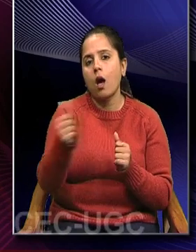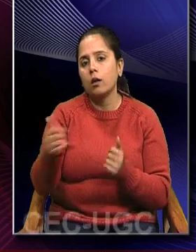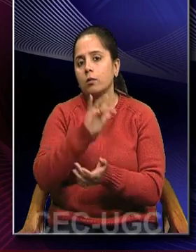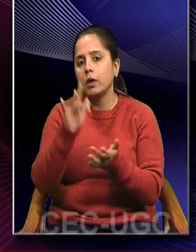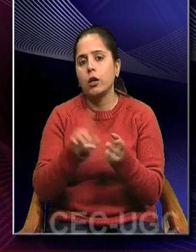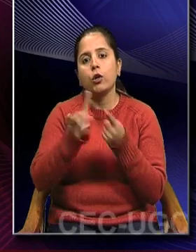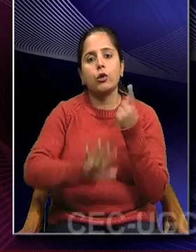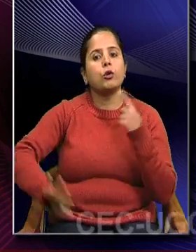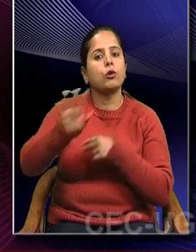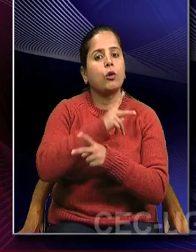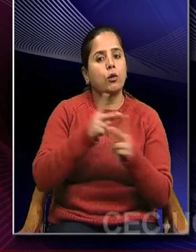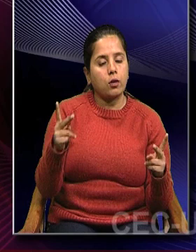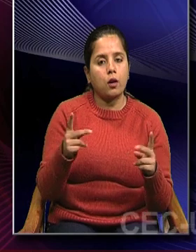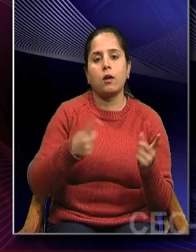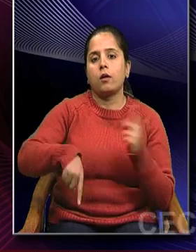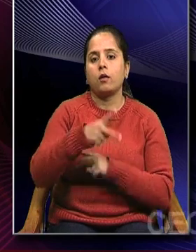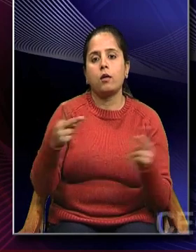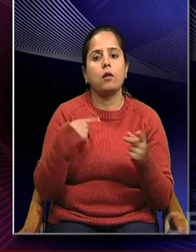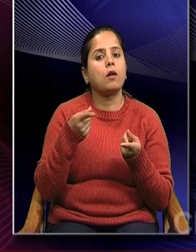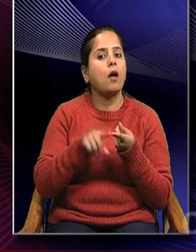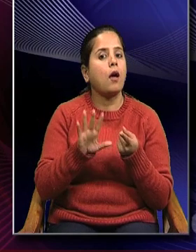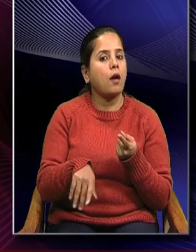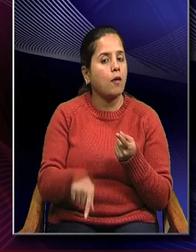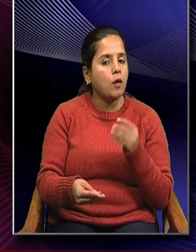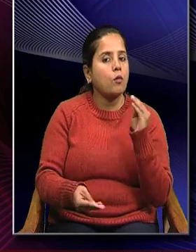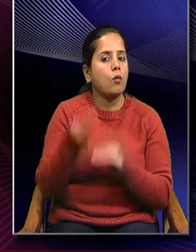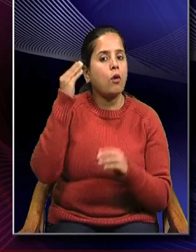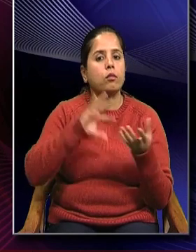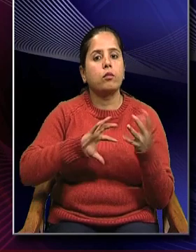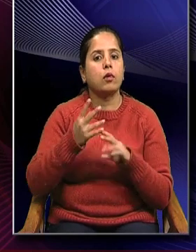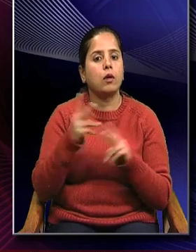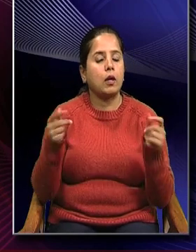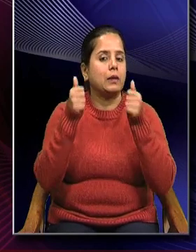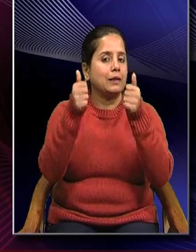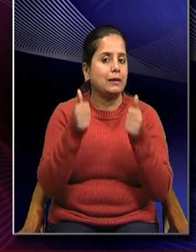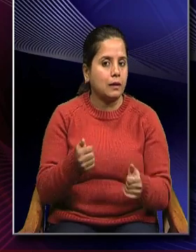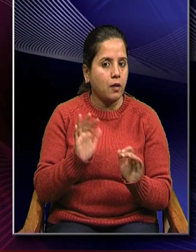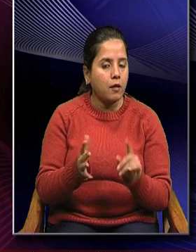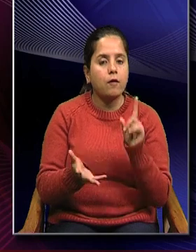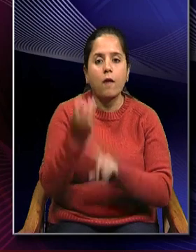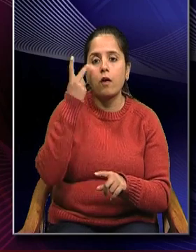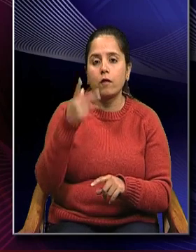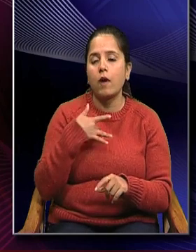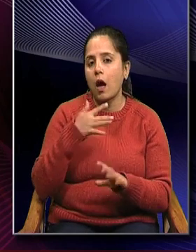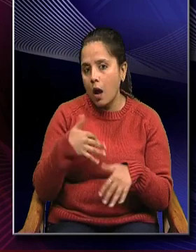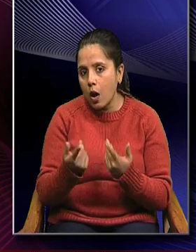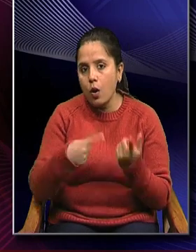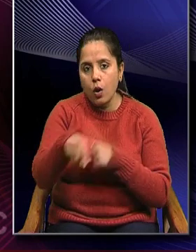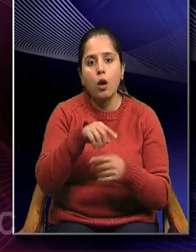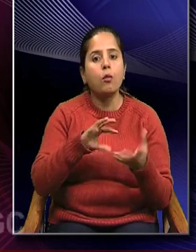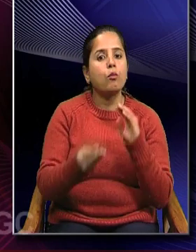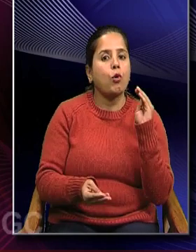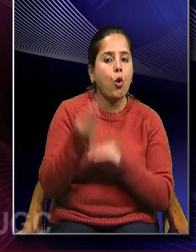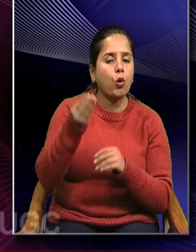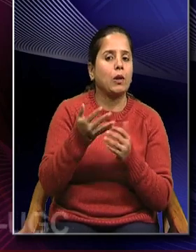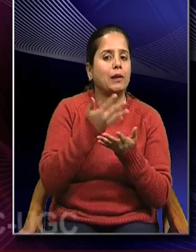Europe. And there was also an increase in the manufacturing output as well. We find that how machines they produced more and more